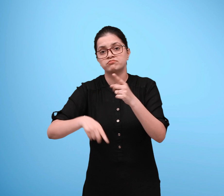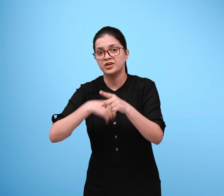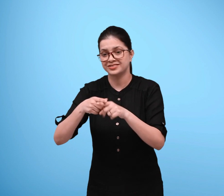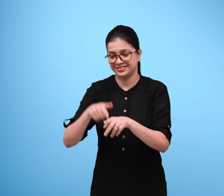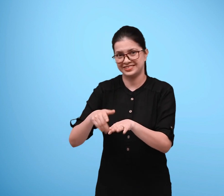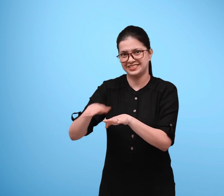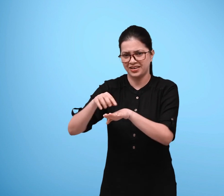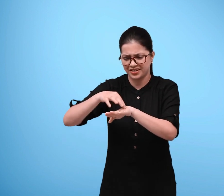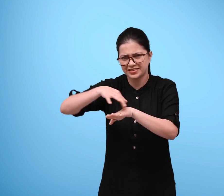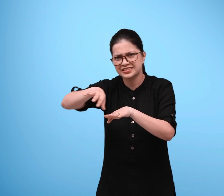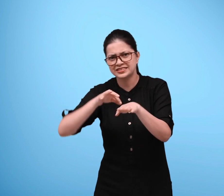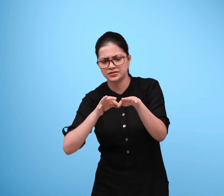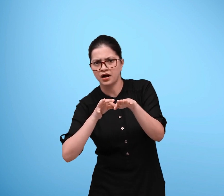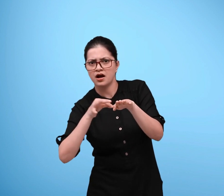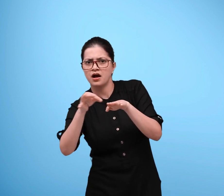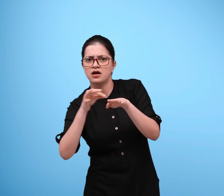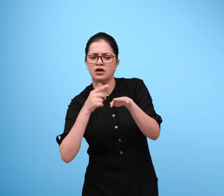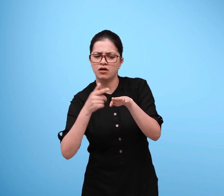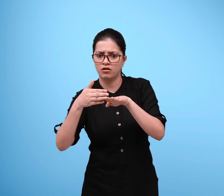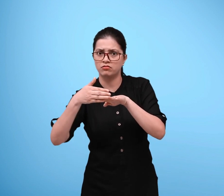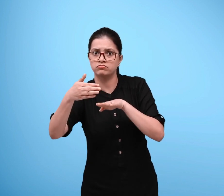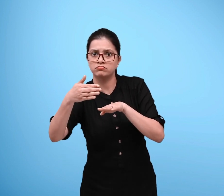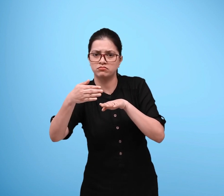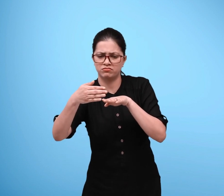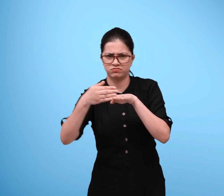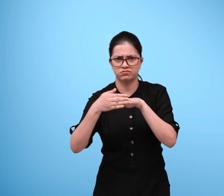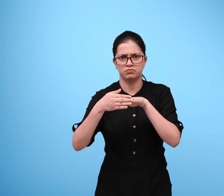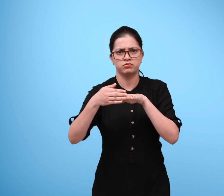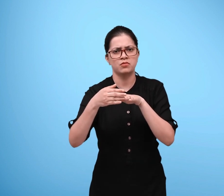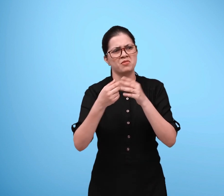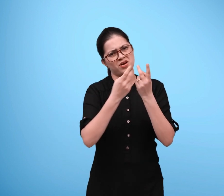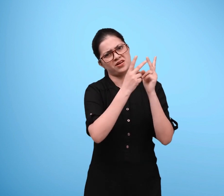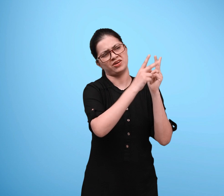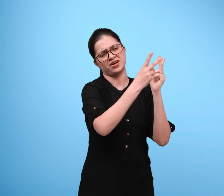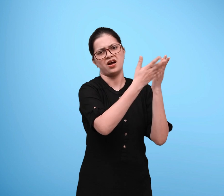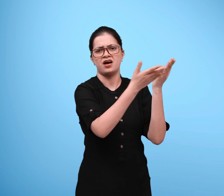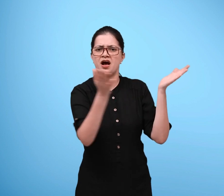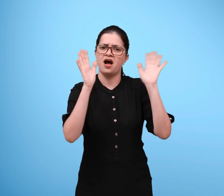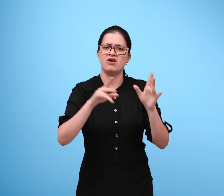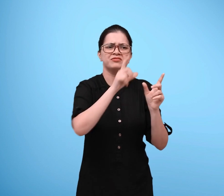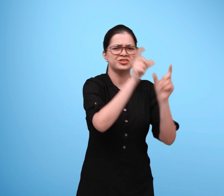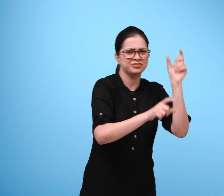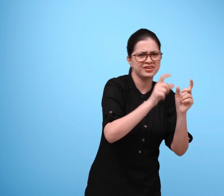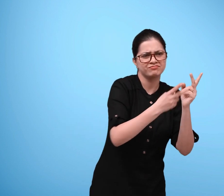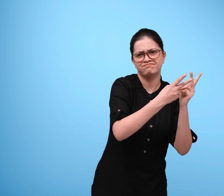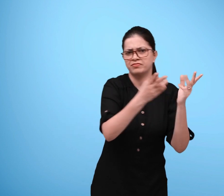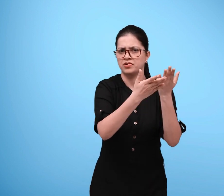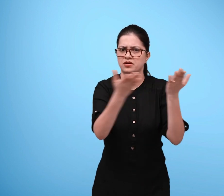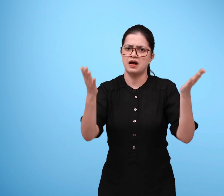People also used the foot as a unit of length in different parts of the world. The length of the foot used varied